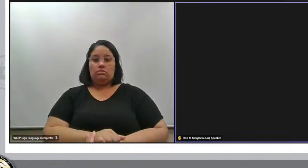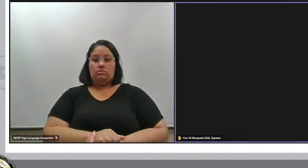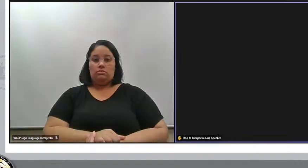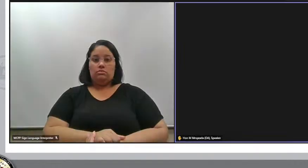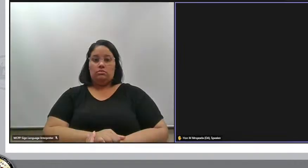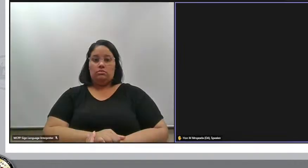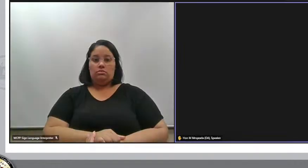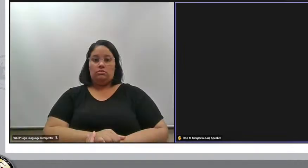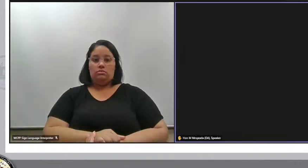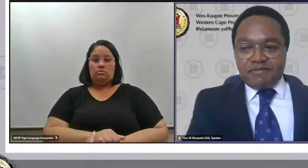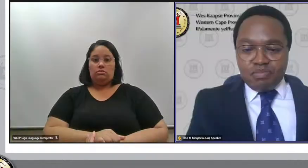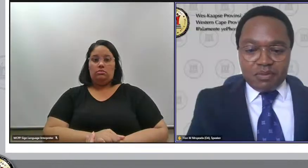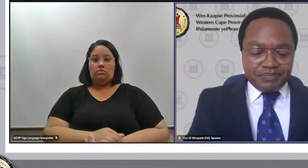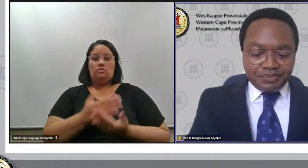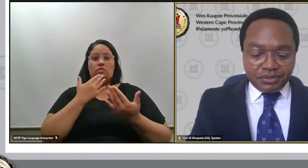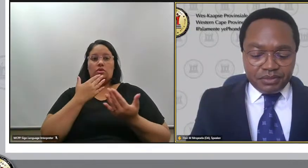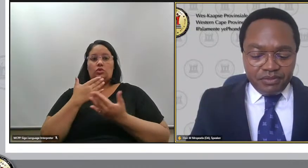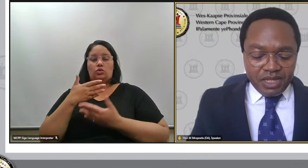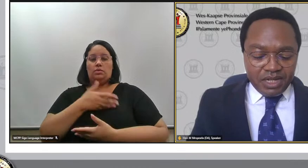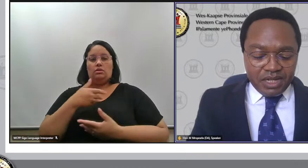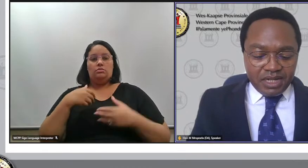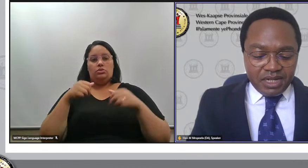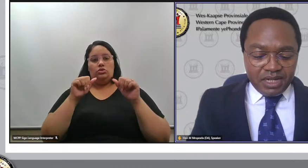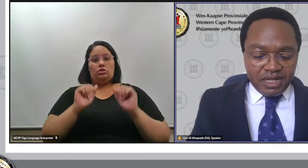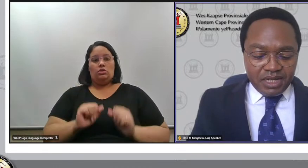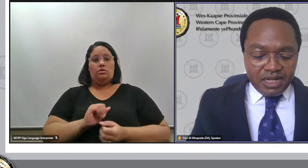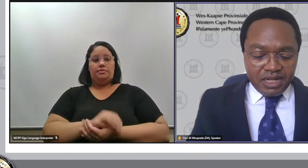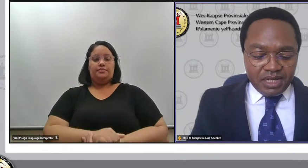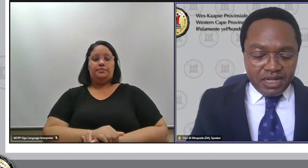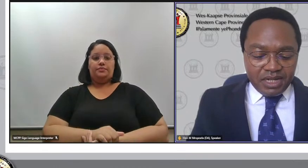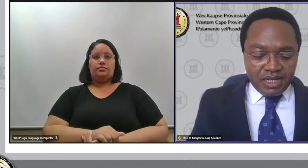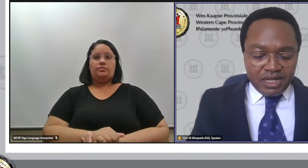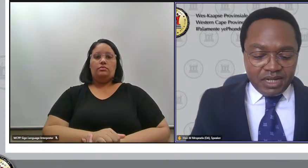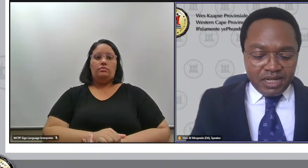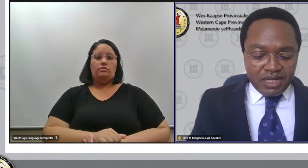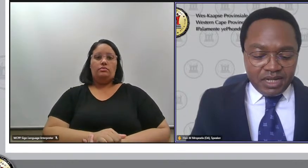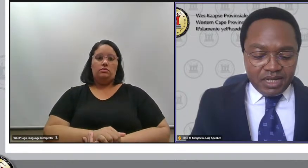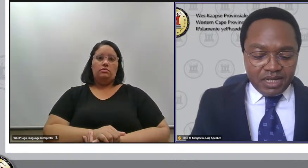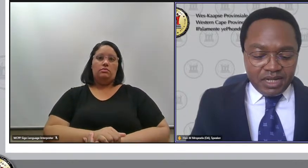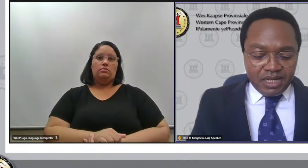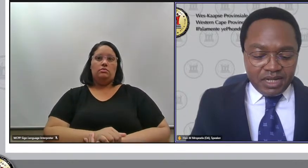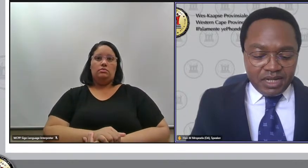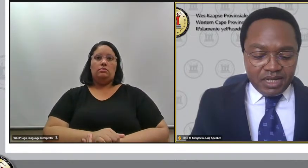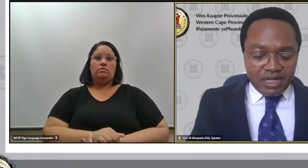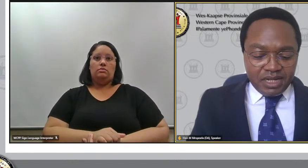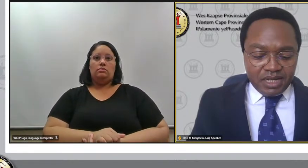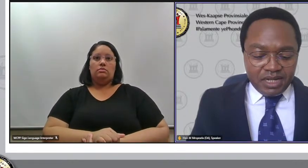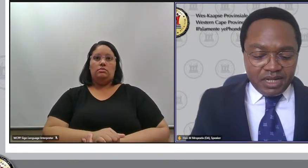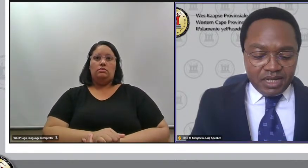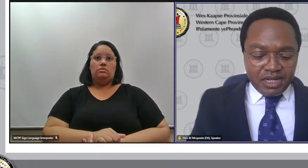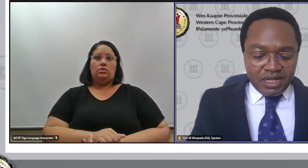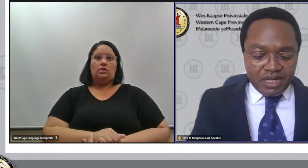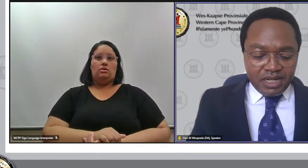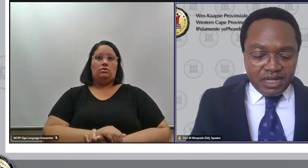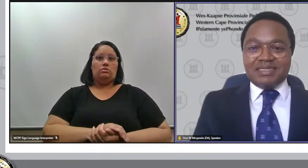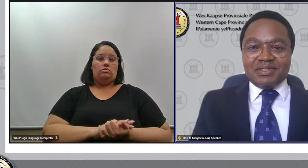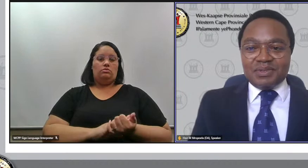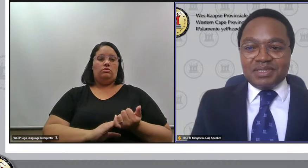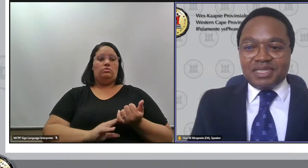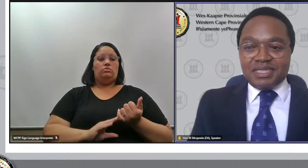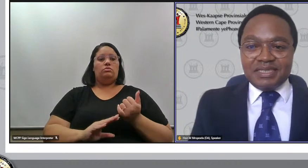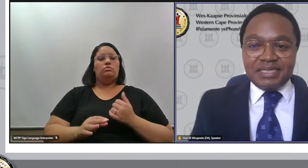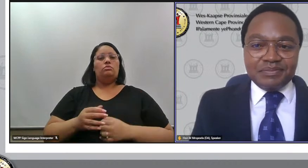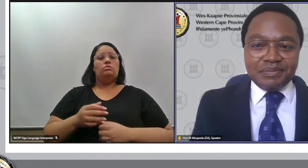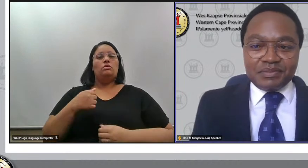Thank you, Madam Chair. I have elected to let the administration